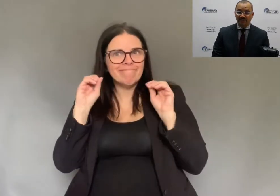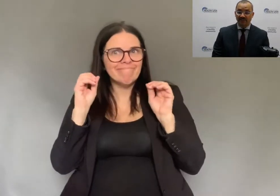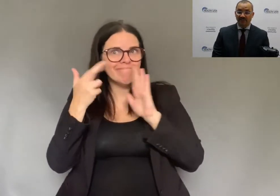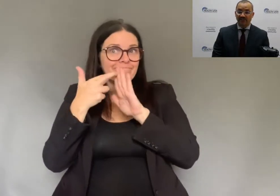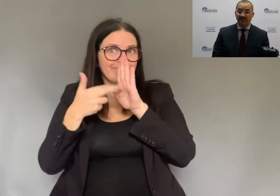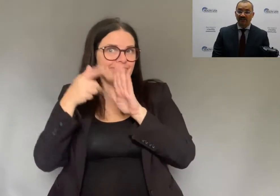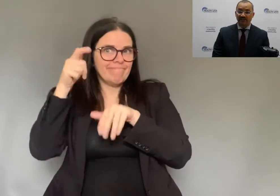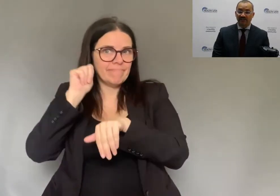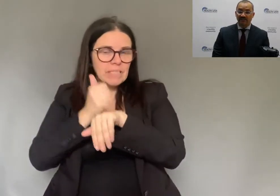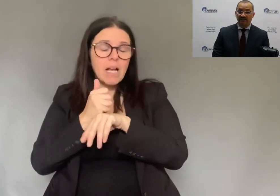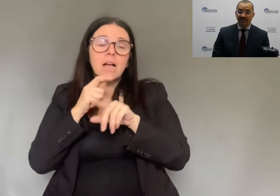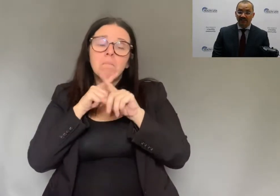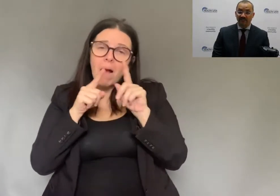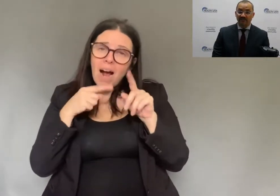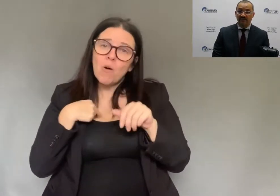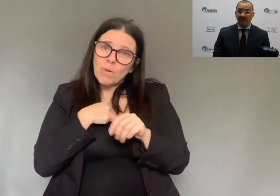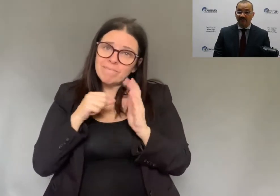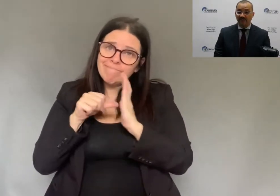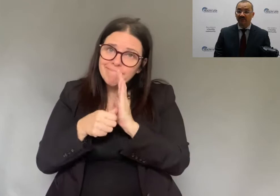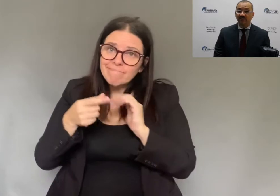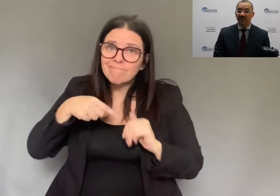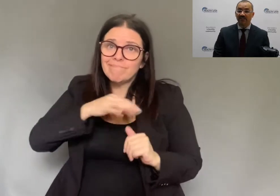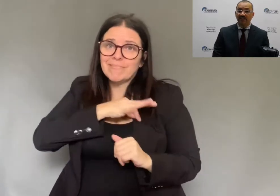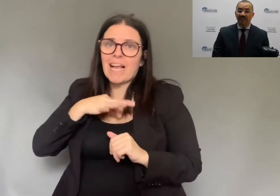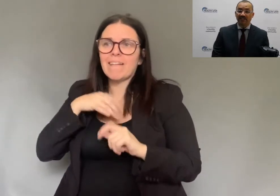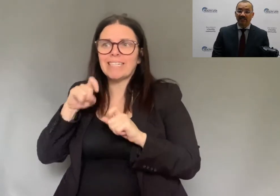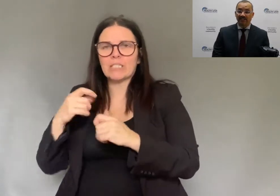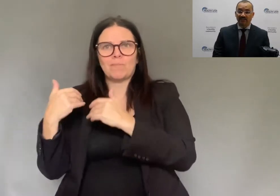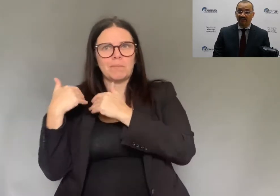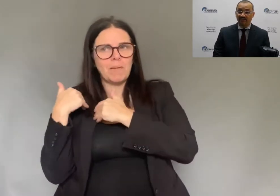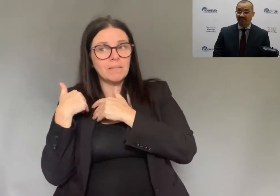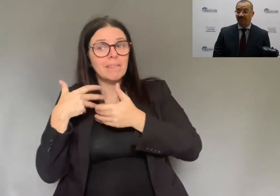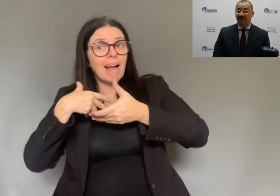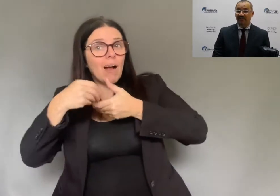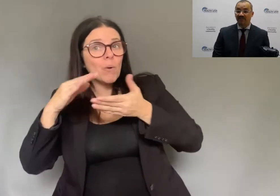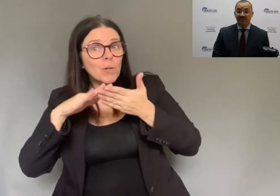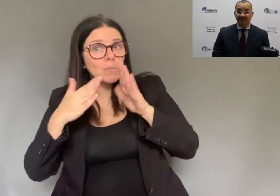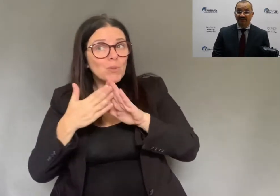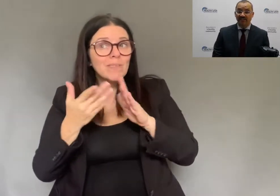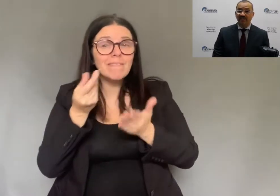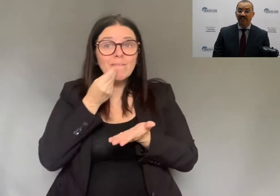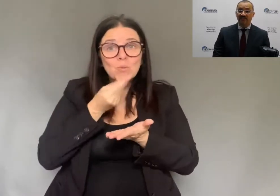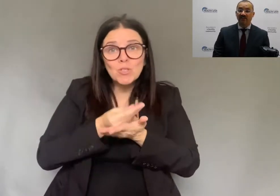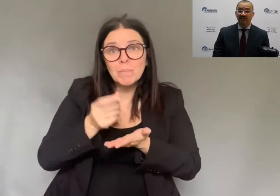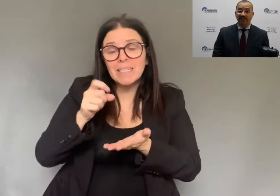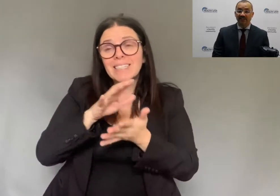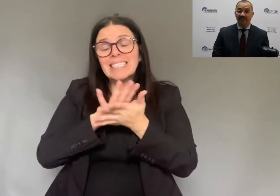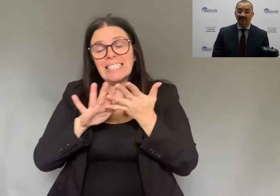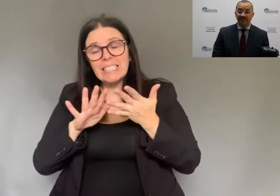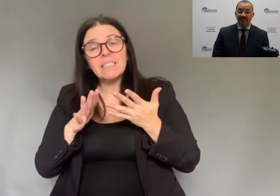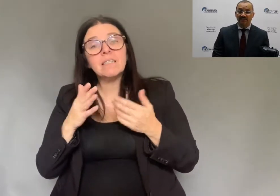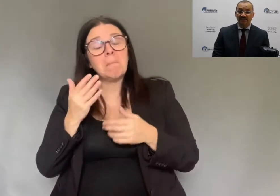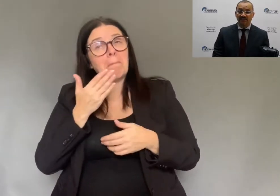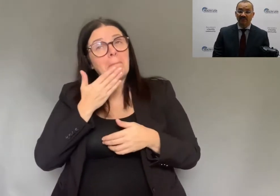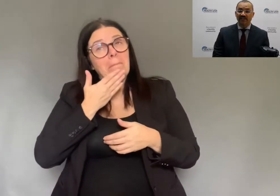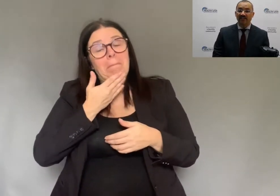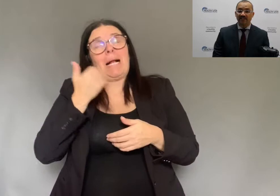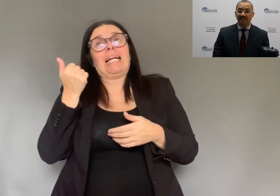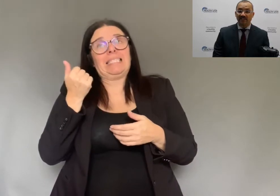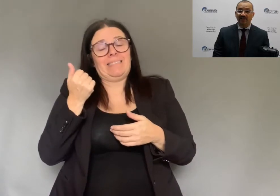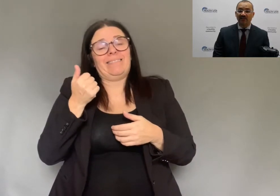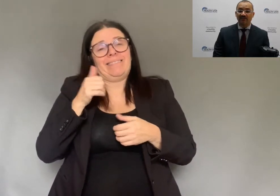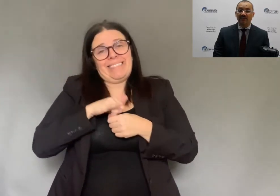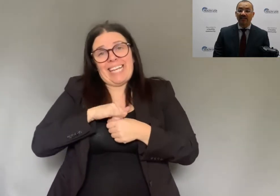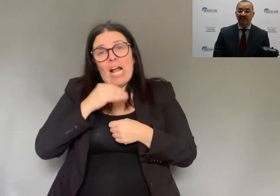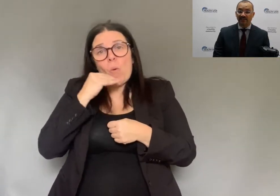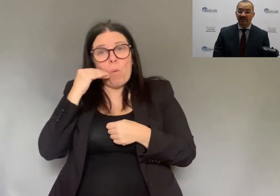they are moving about in the community, and if possible, if they can stay home, I think that's best. But recognizing that